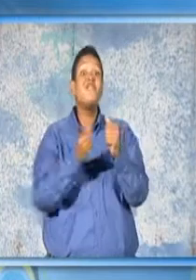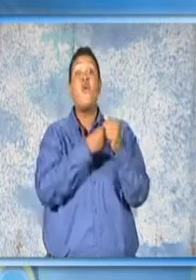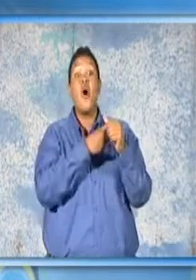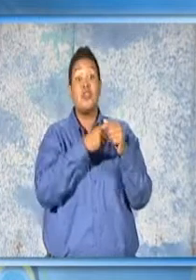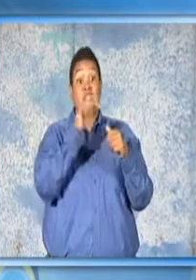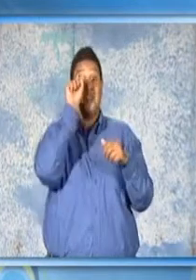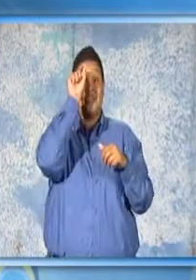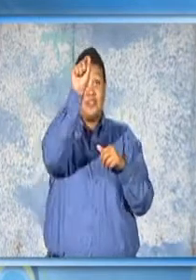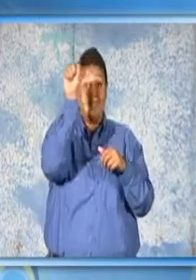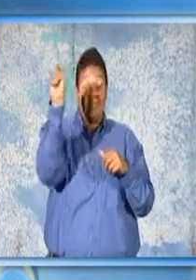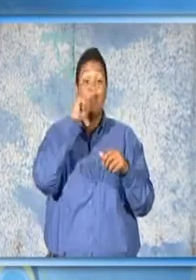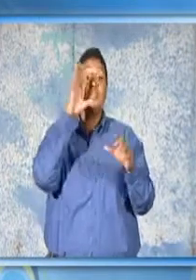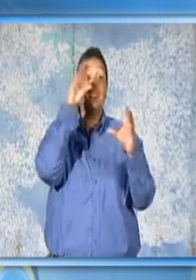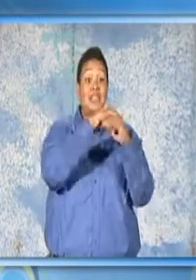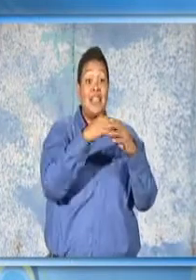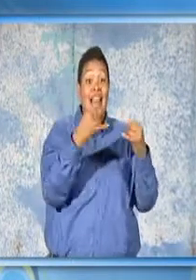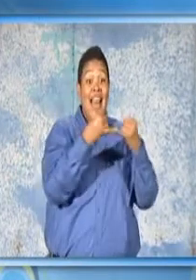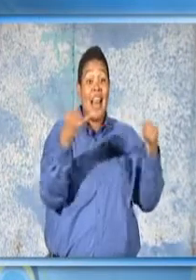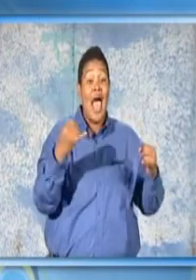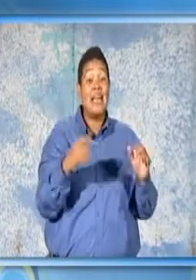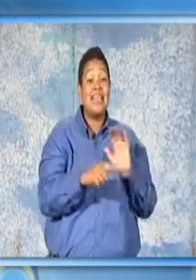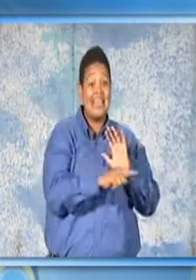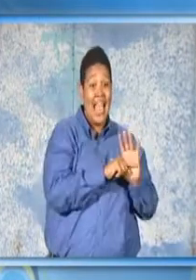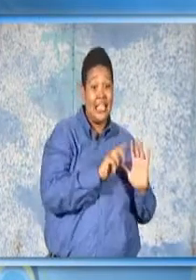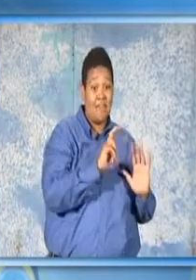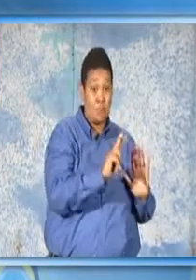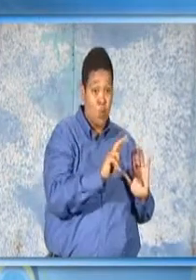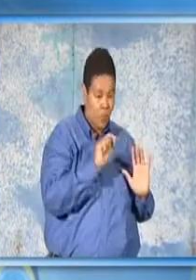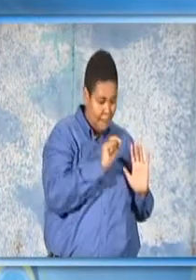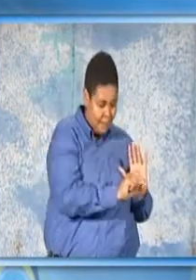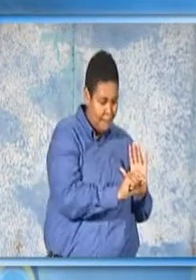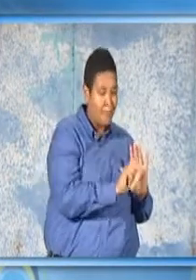coordinates which will lie on this line is -2, 3.